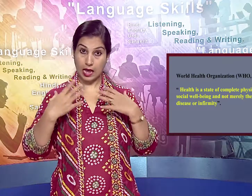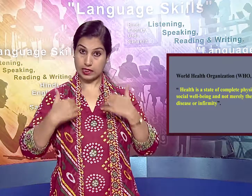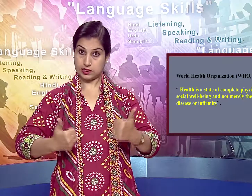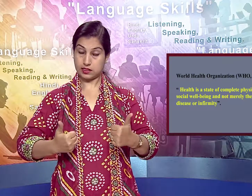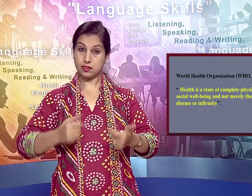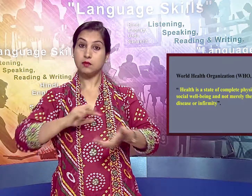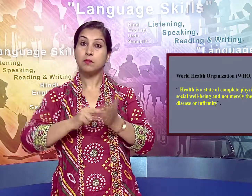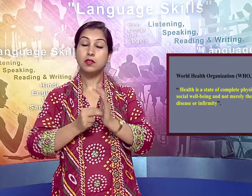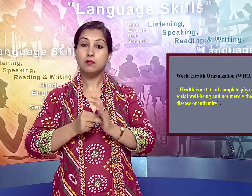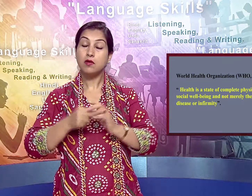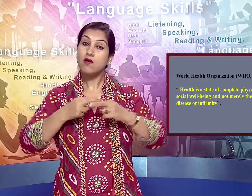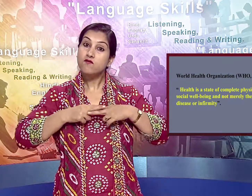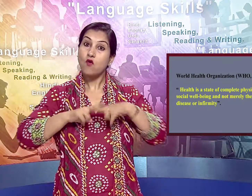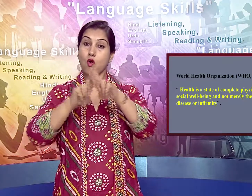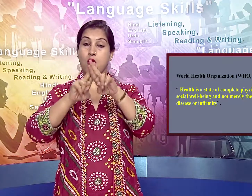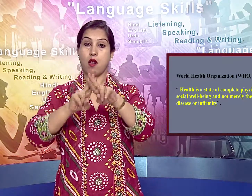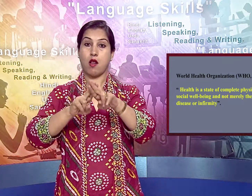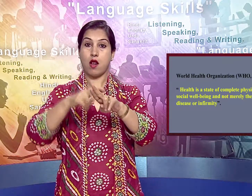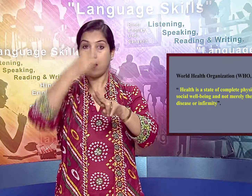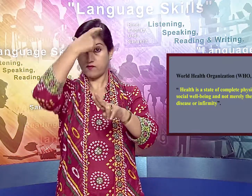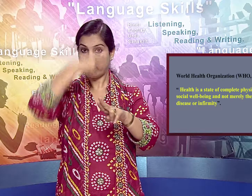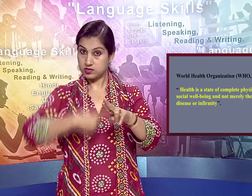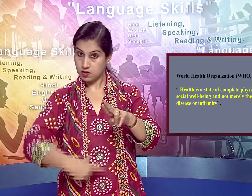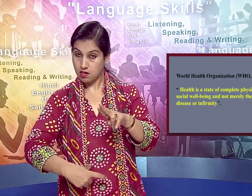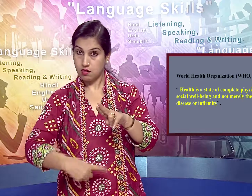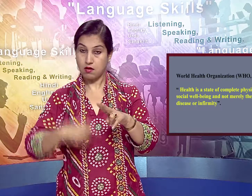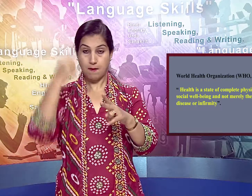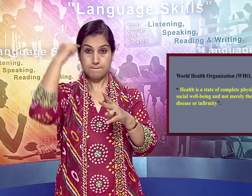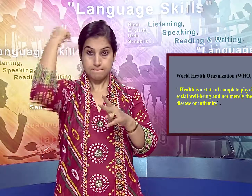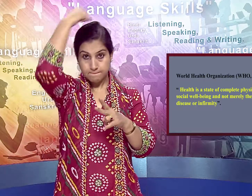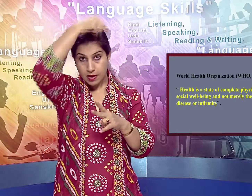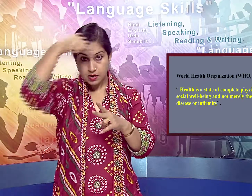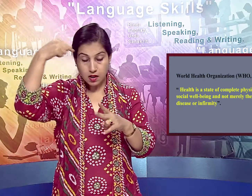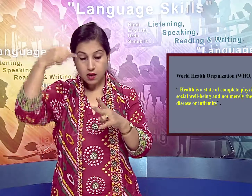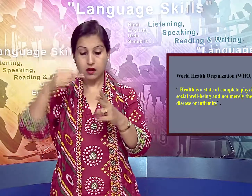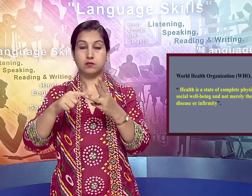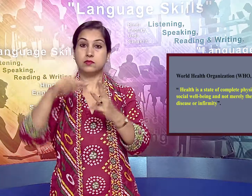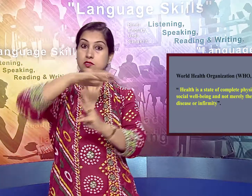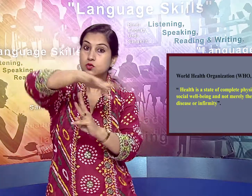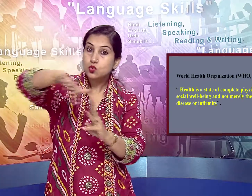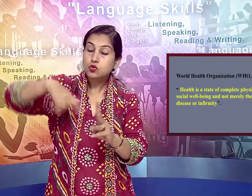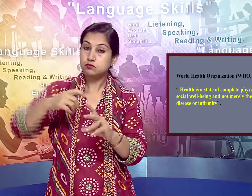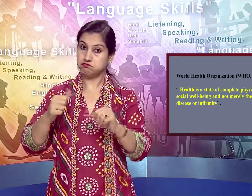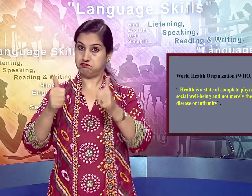health is a state of complete physical, mental and social